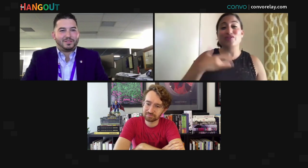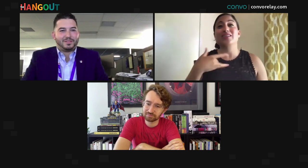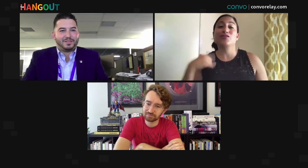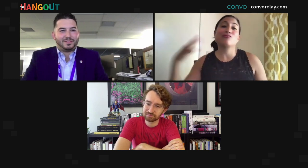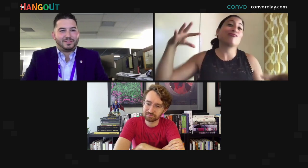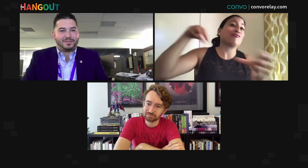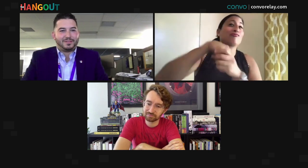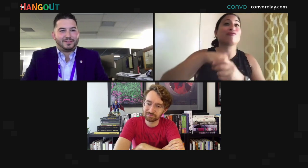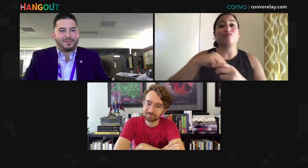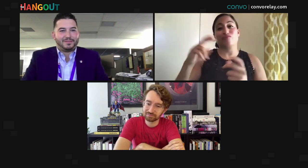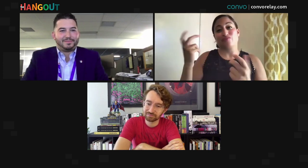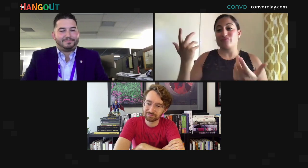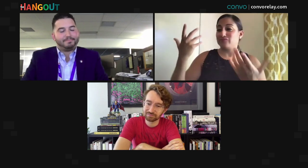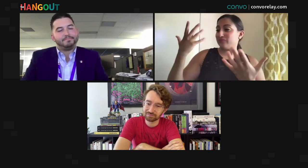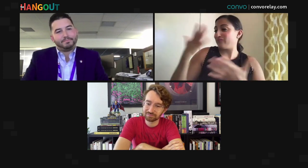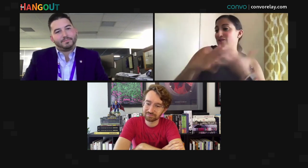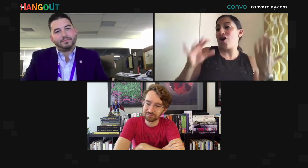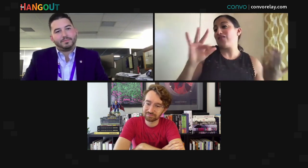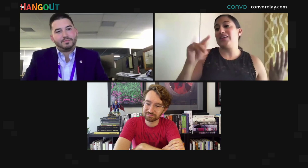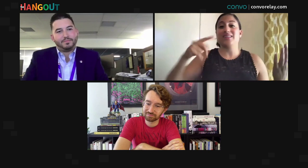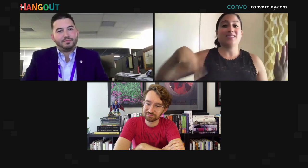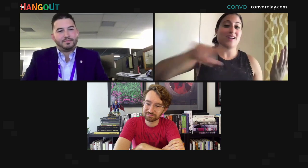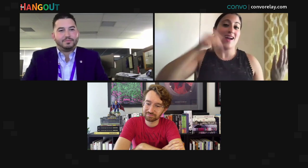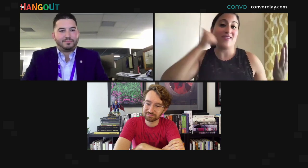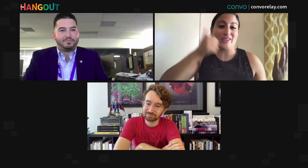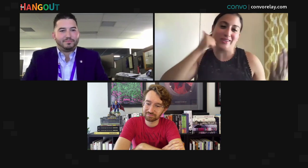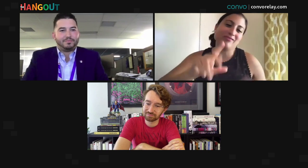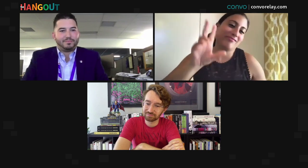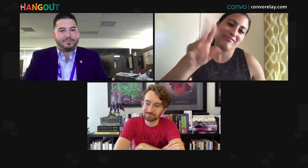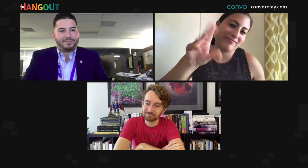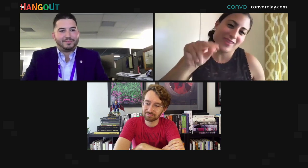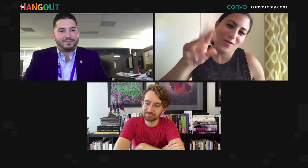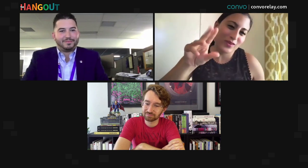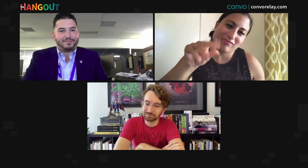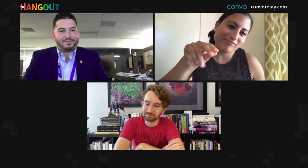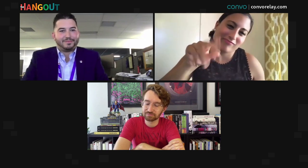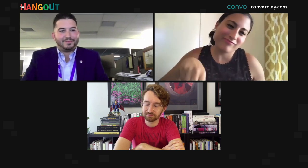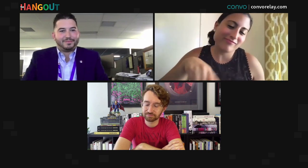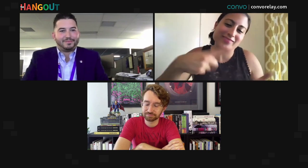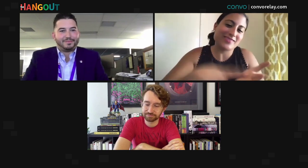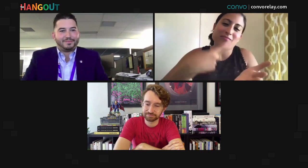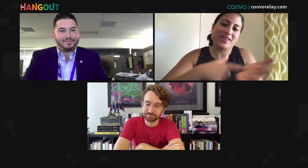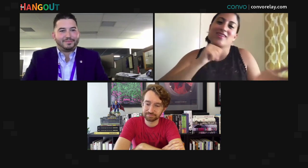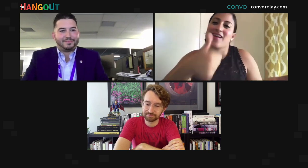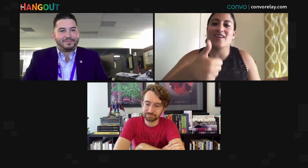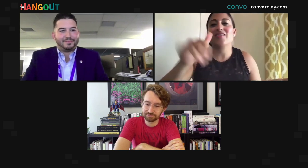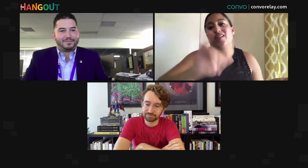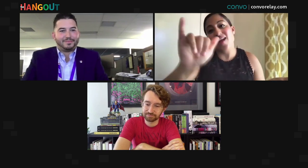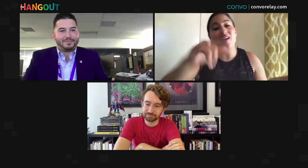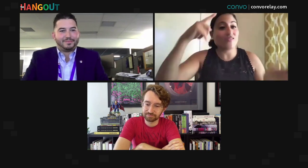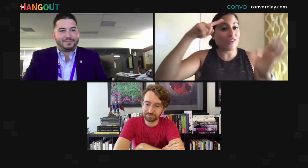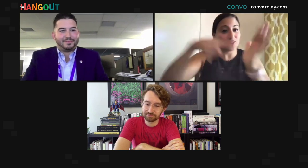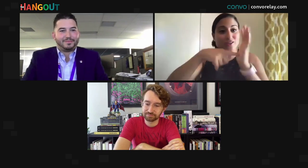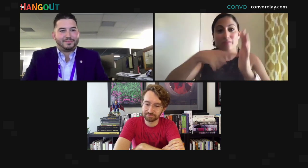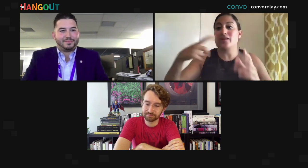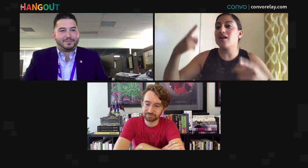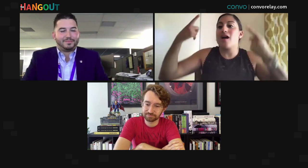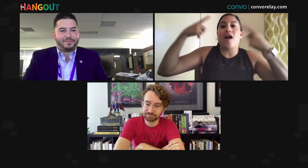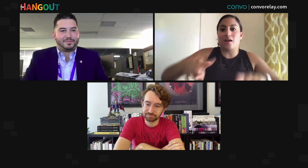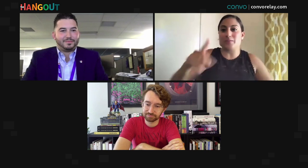Honestly, I have to be, if I'm to be honest with you, if I want to say that I feel like I fit in every single day,